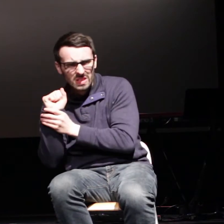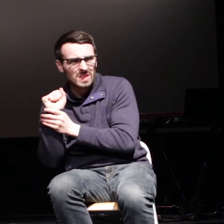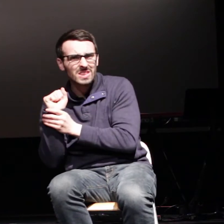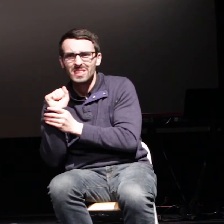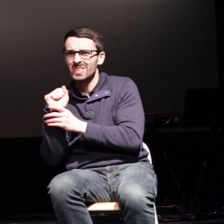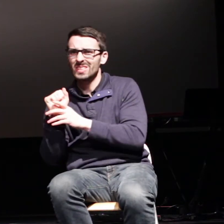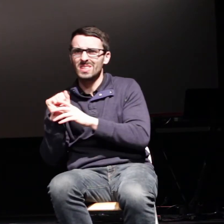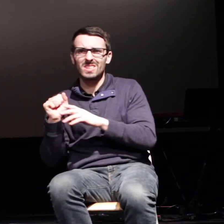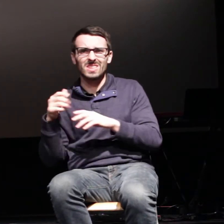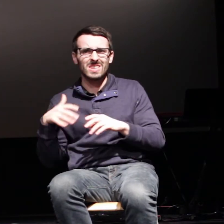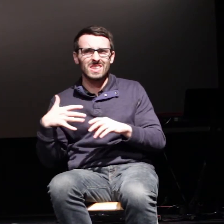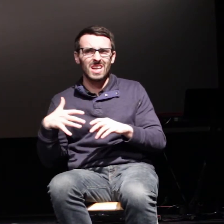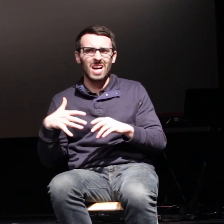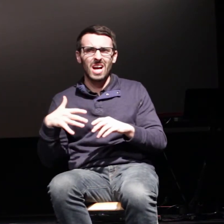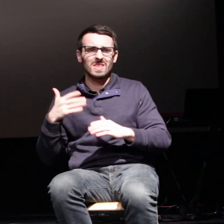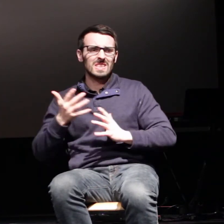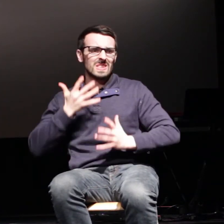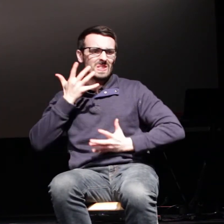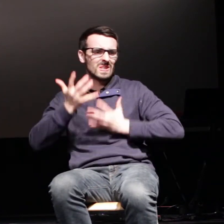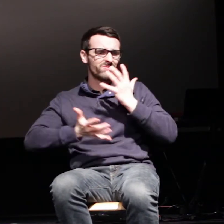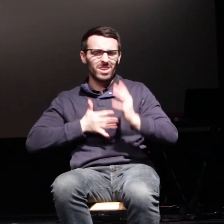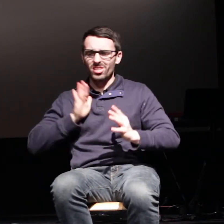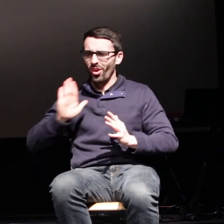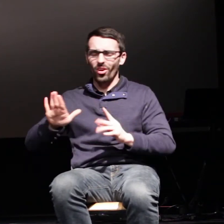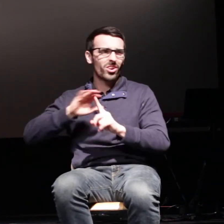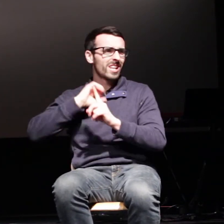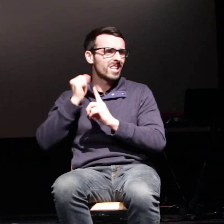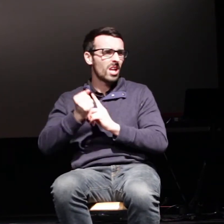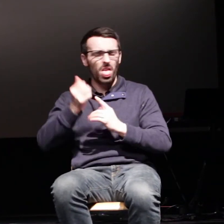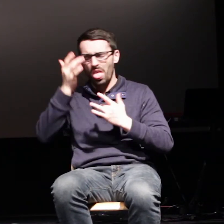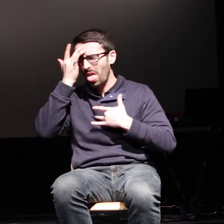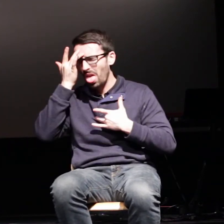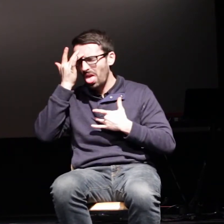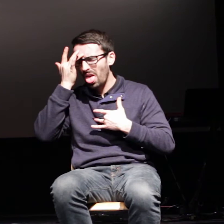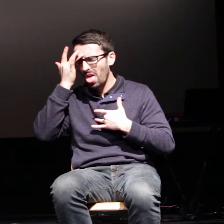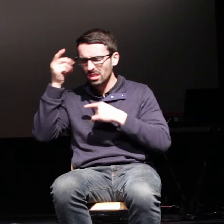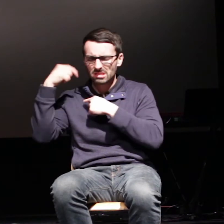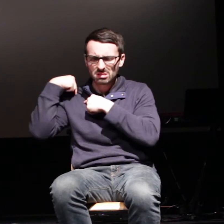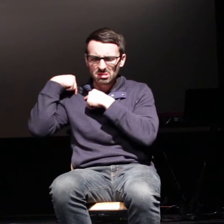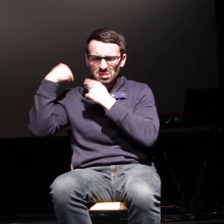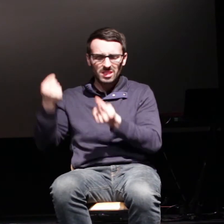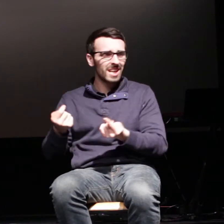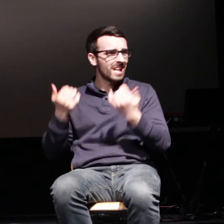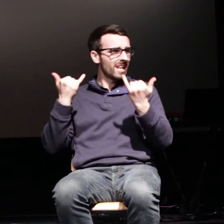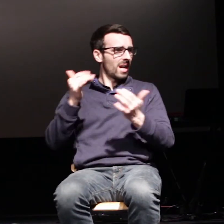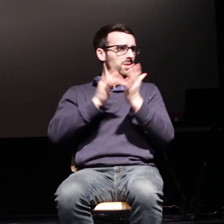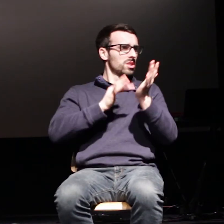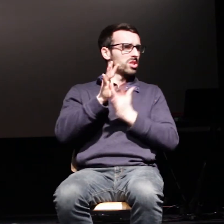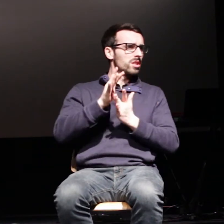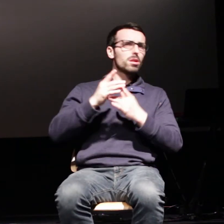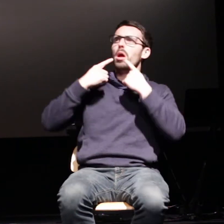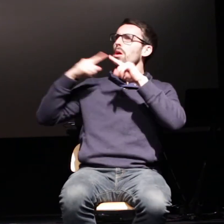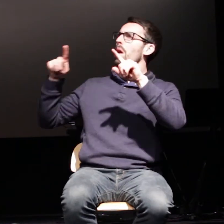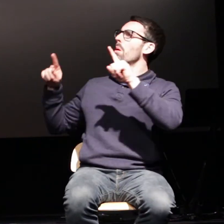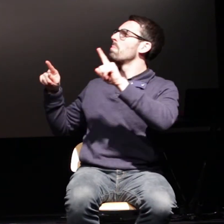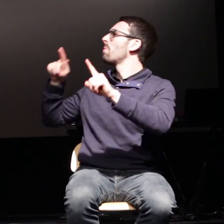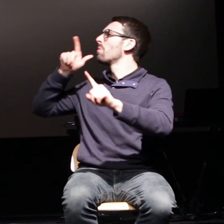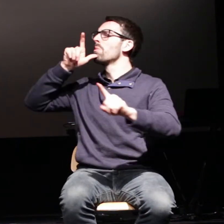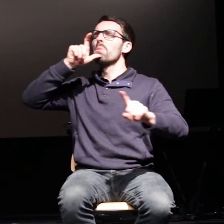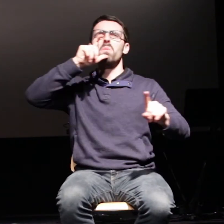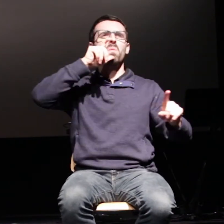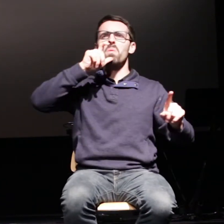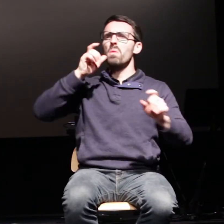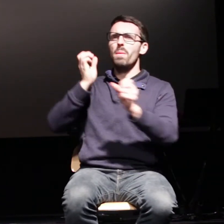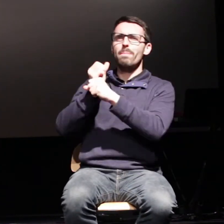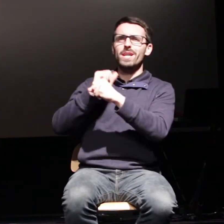she been embarrassed enough by her condition and by all that's happened? Why does Jesus insist on calling her out and making sure she